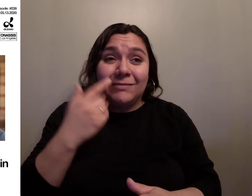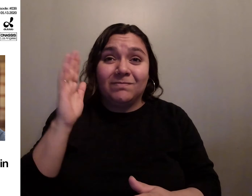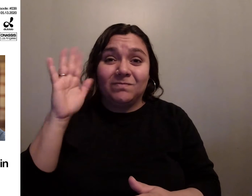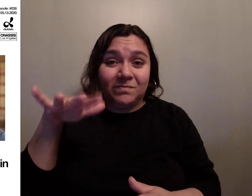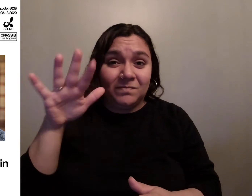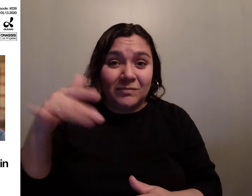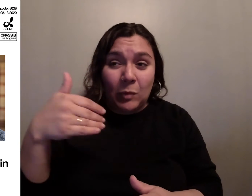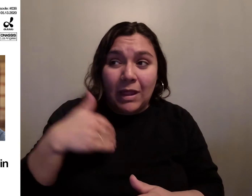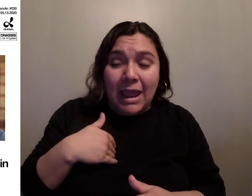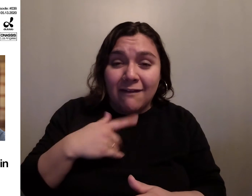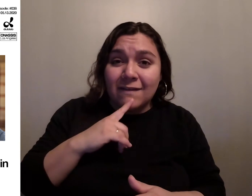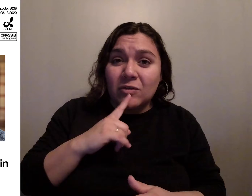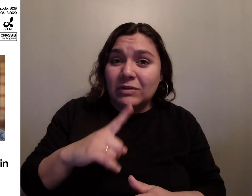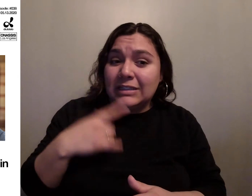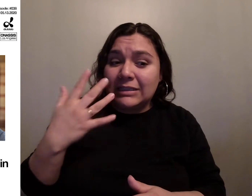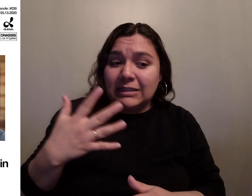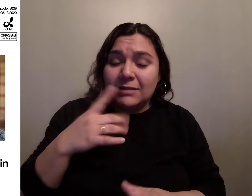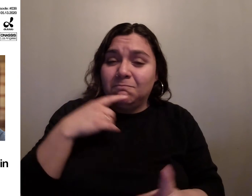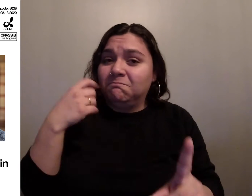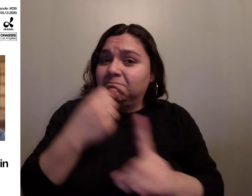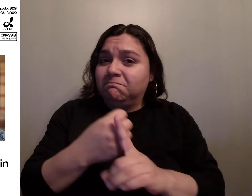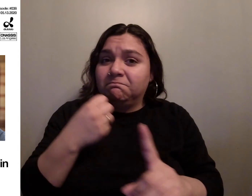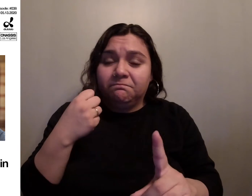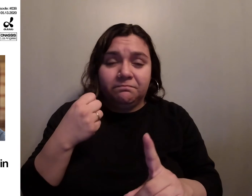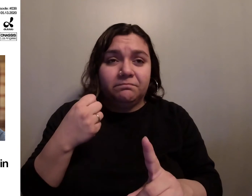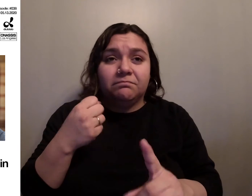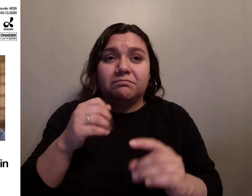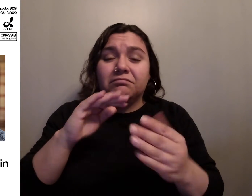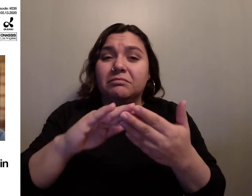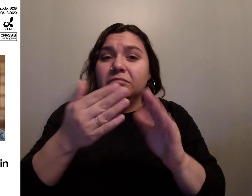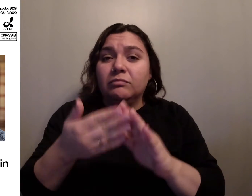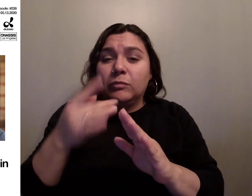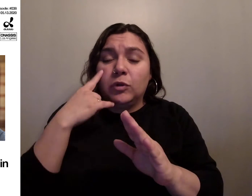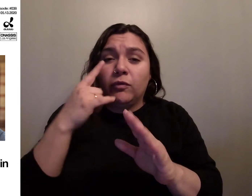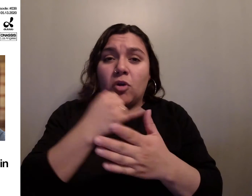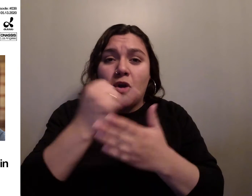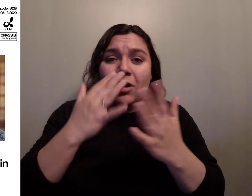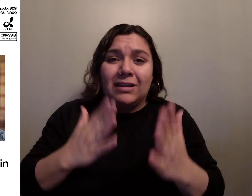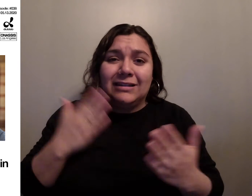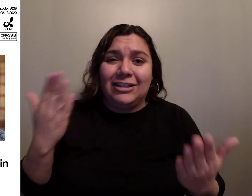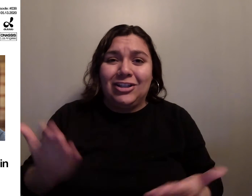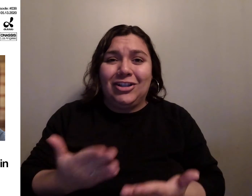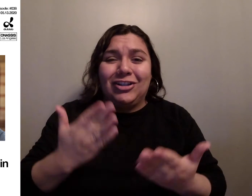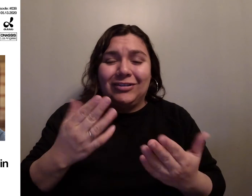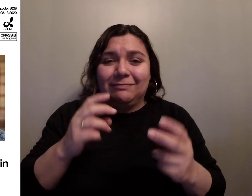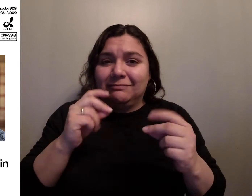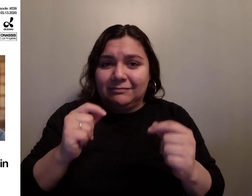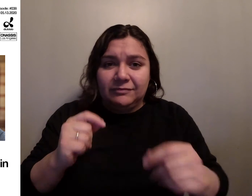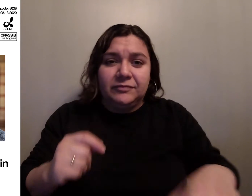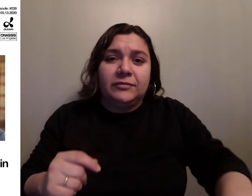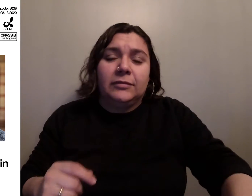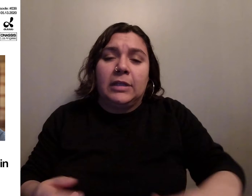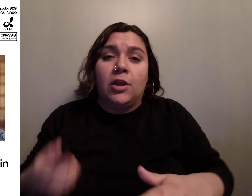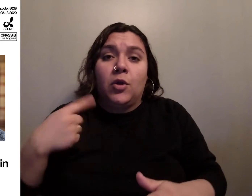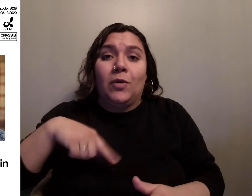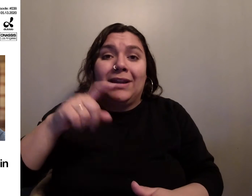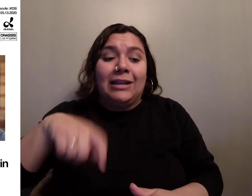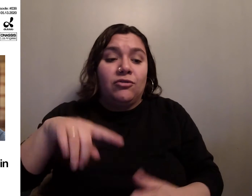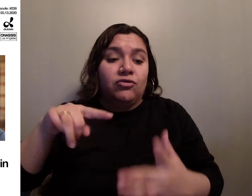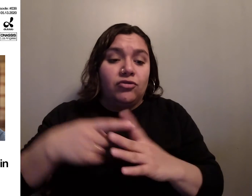Artists saying there is going to be an incredibly impacted community of artists